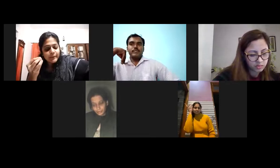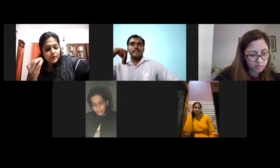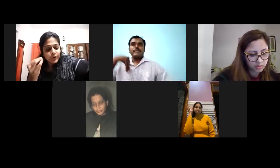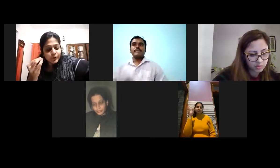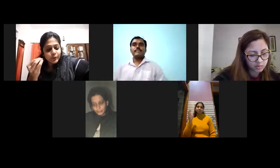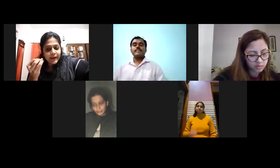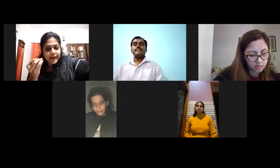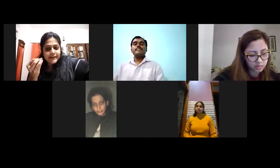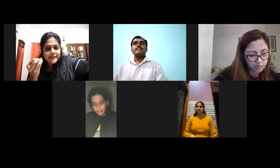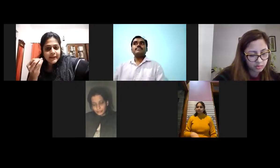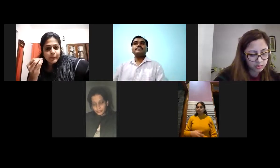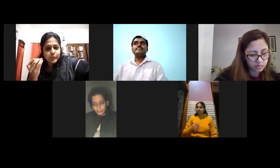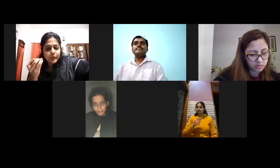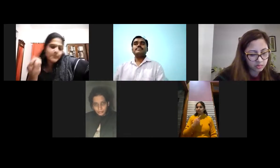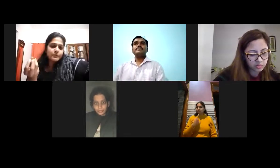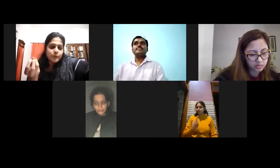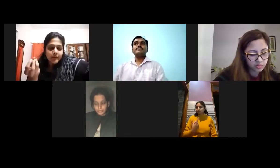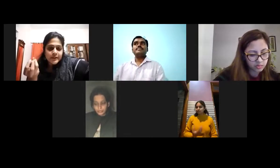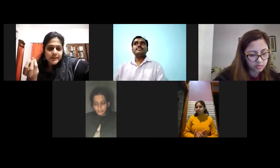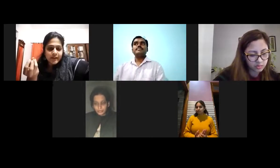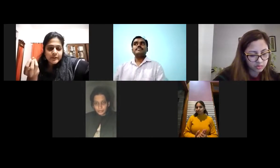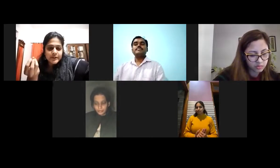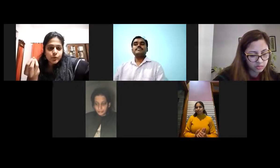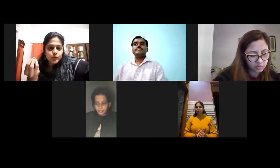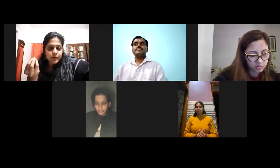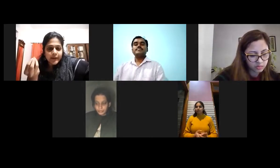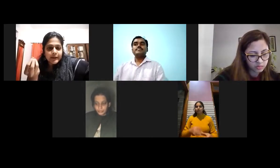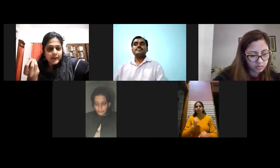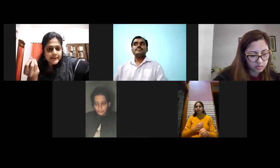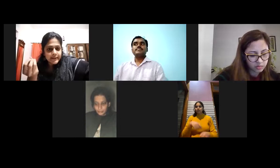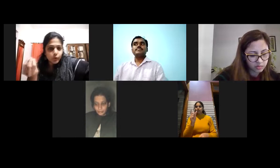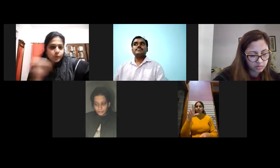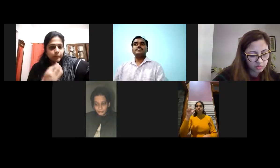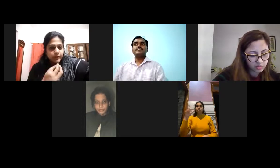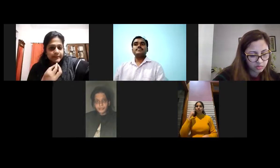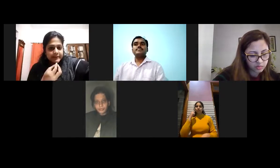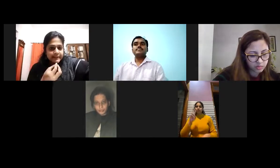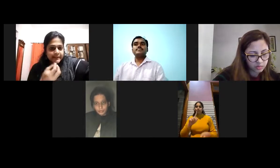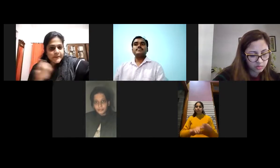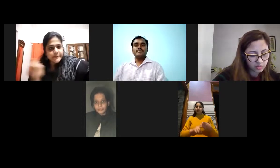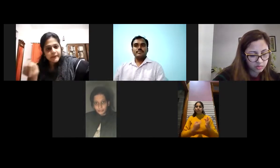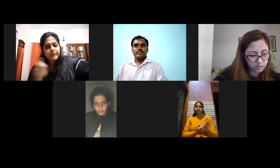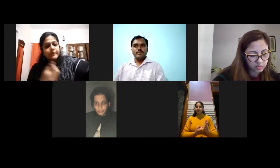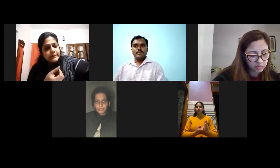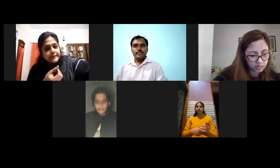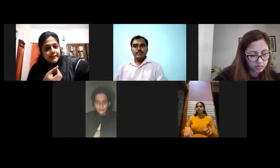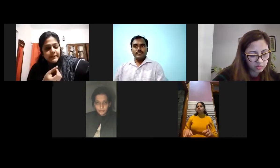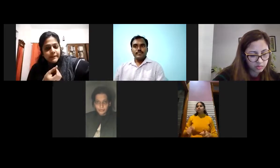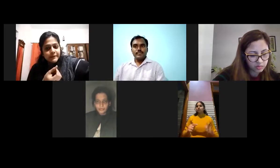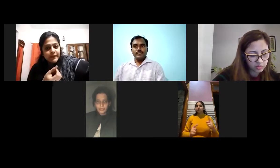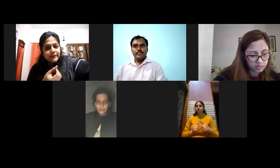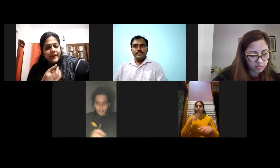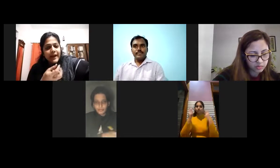precisely because what you're looking at is, Gulliver's Travels is also read classically, not from the disability studies perspective, but from the literary